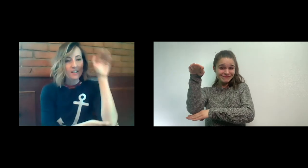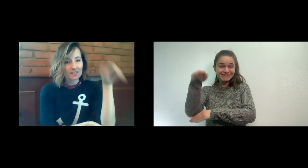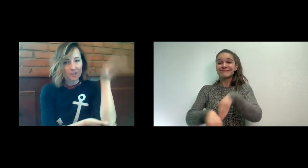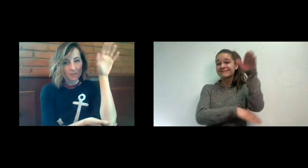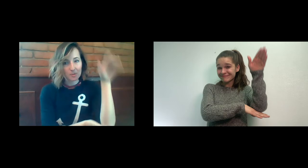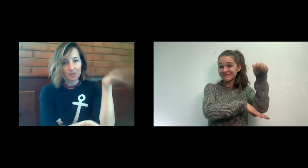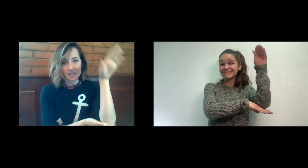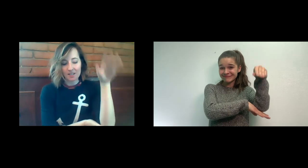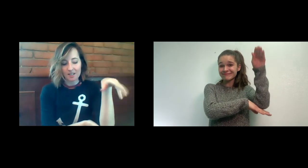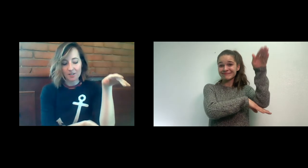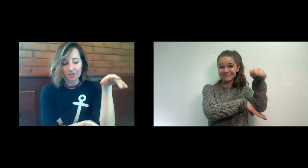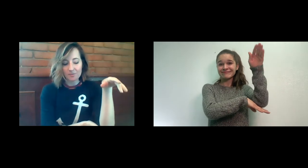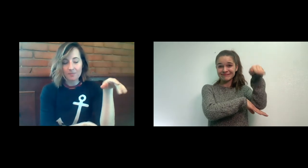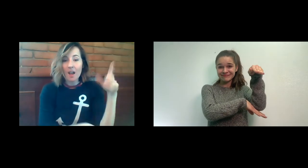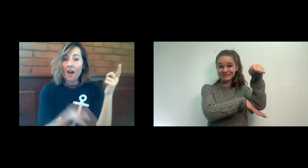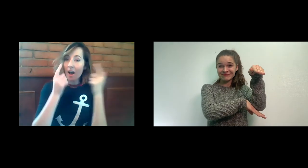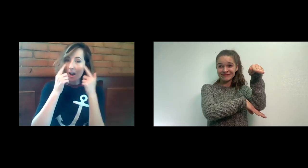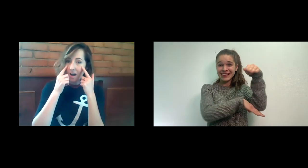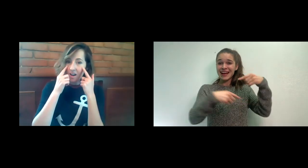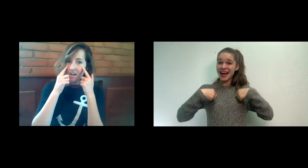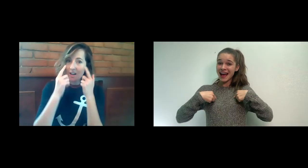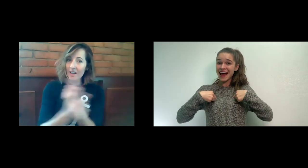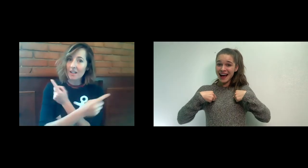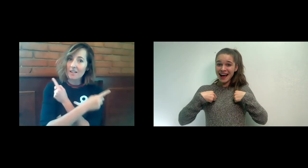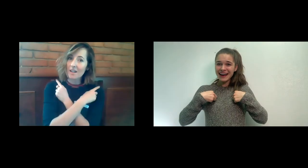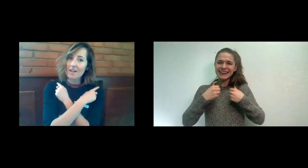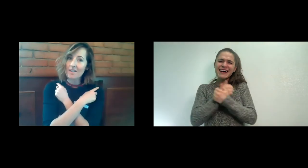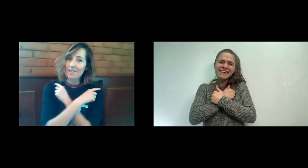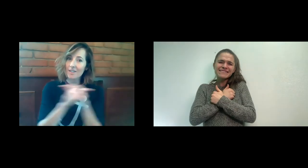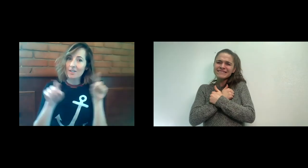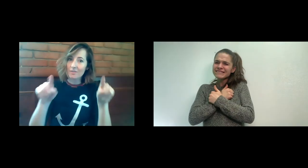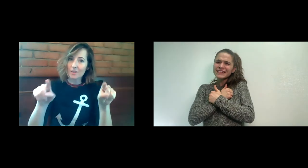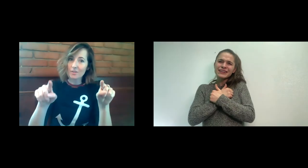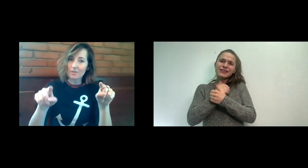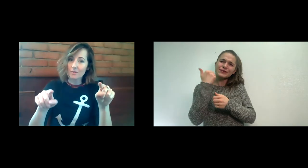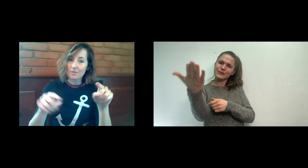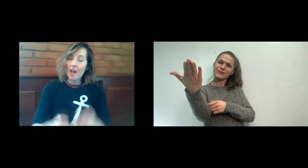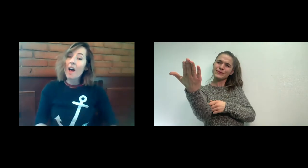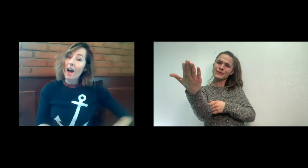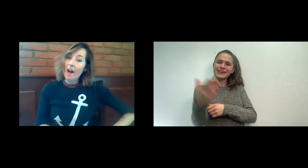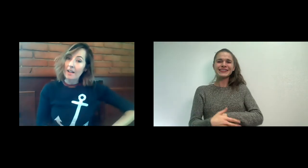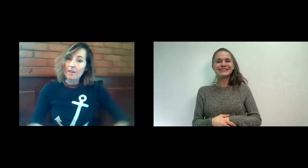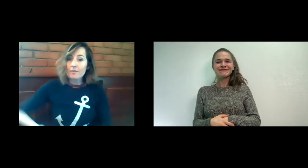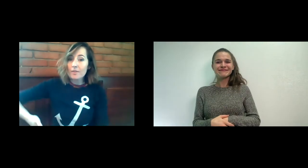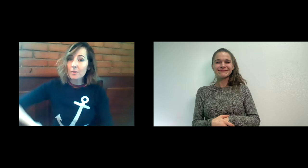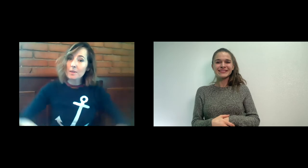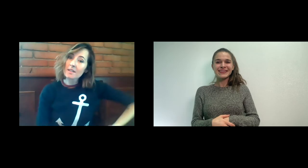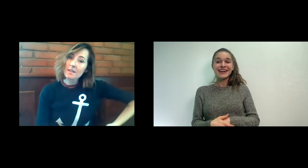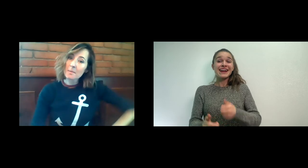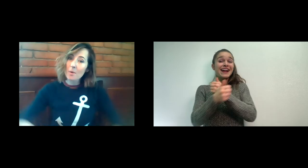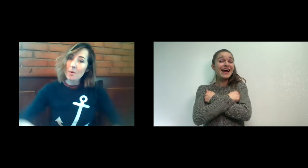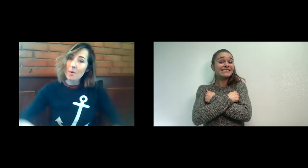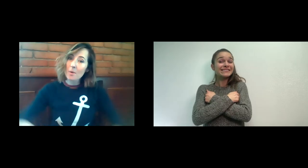Skin-a-marink-dee-dink-dee-dink, skin-a-marink-dee-doo. I love you. I love you